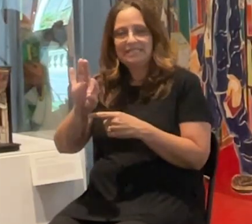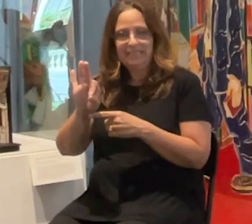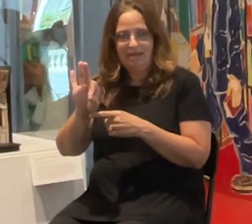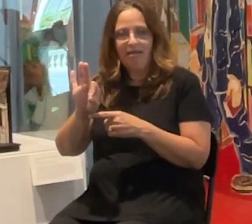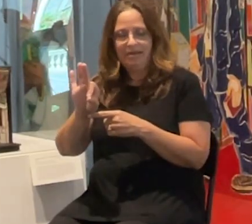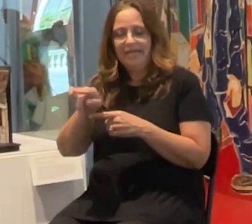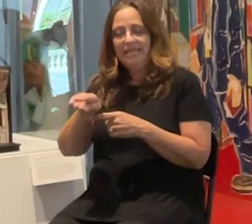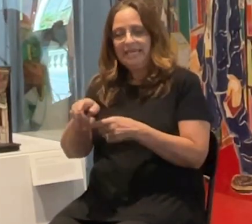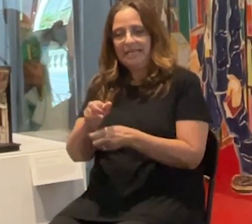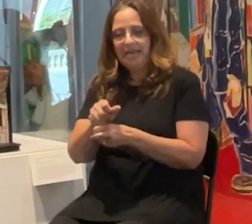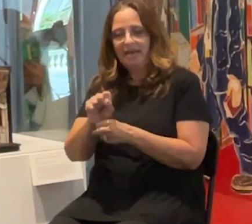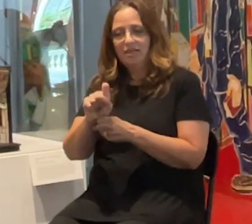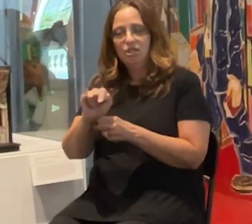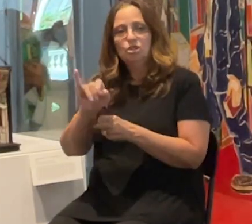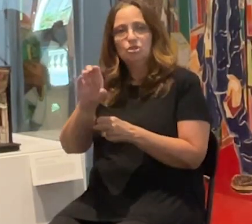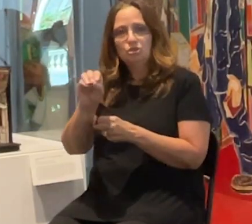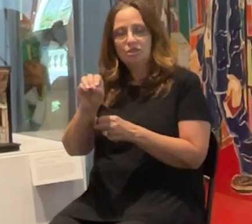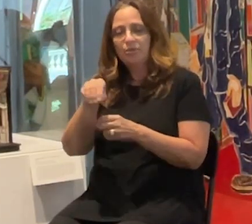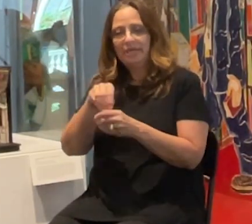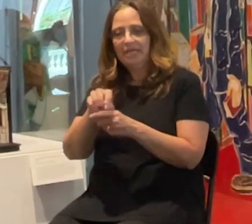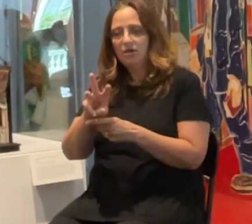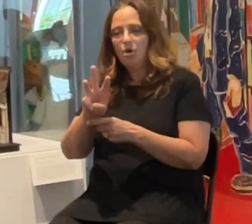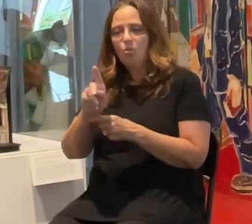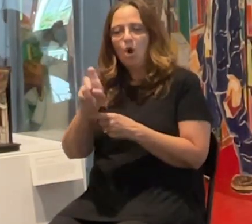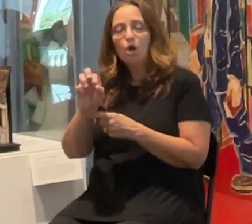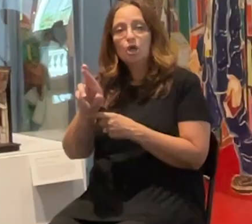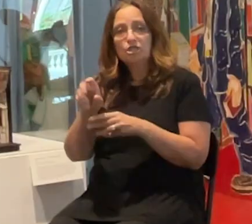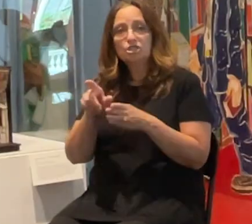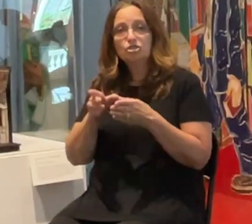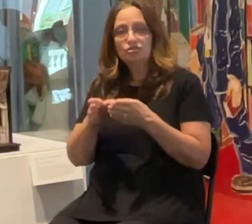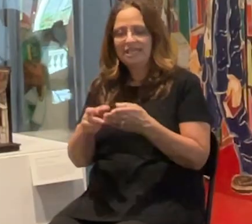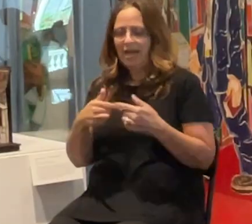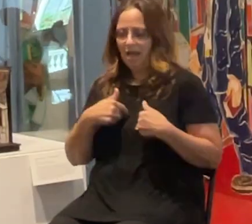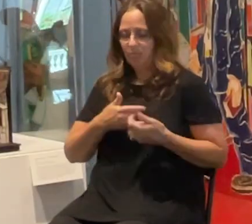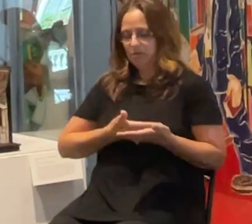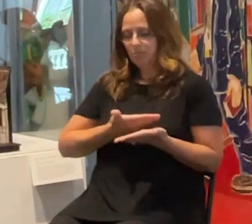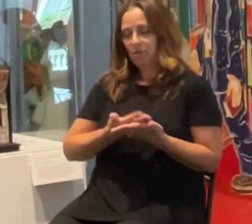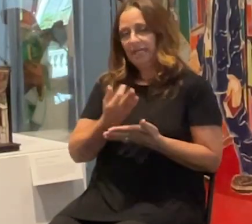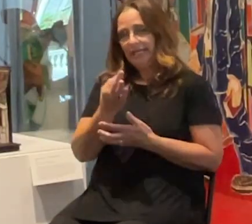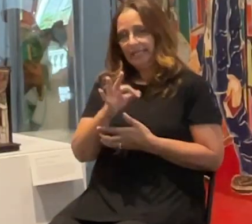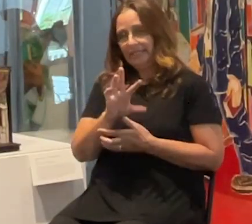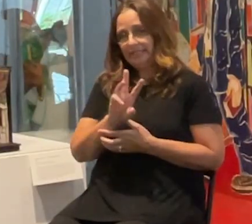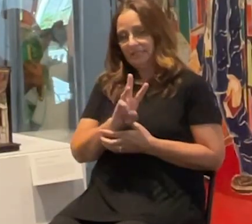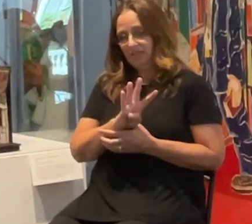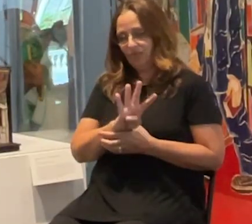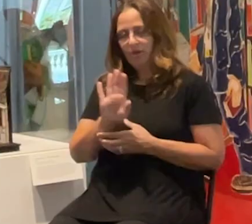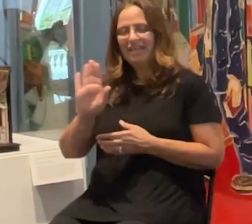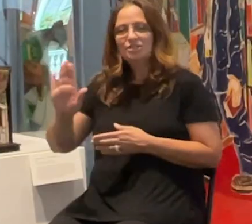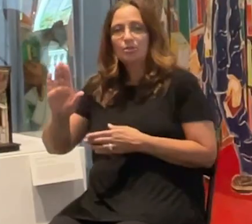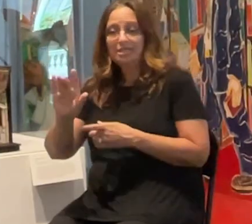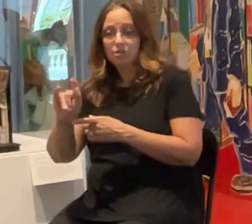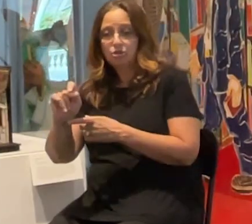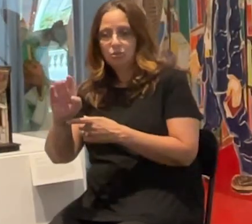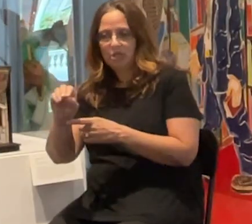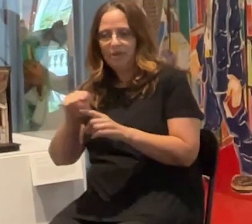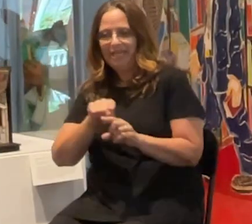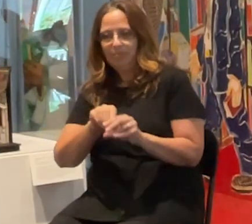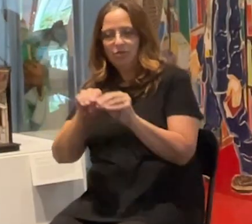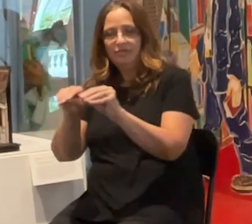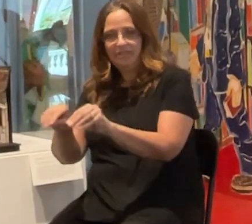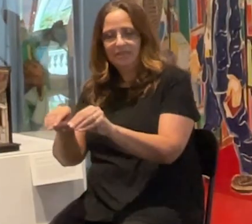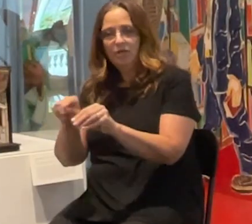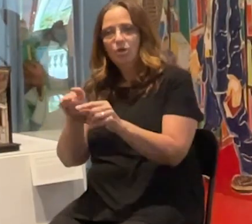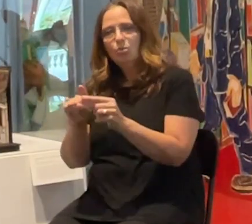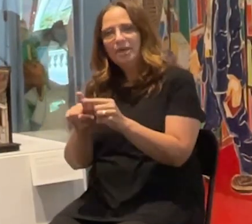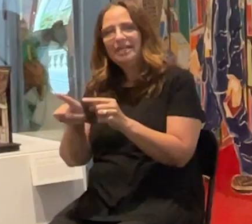Street. So I was born in 1964. So that was his studio from then on. And then he moved in there for a short time when him and